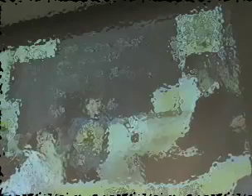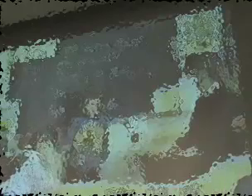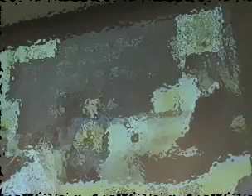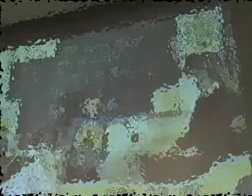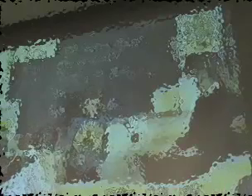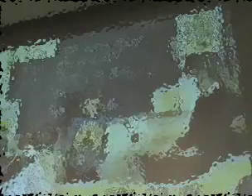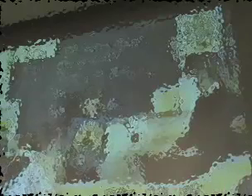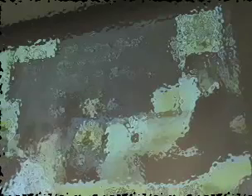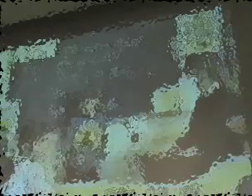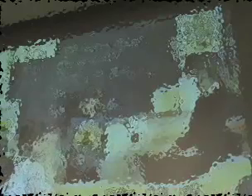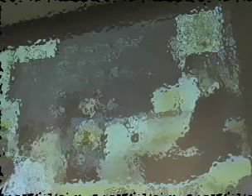I'm...